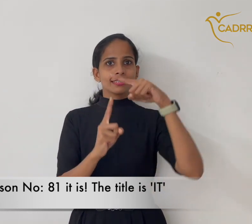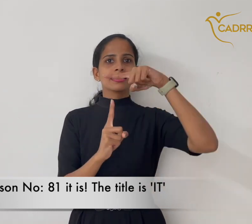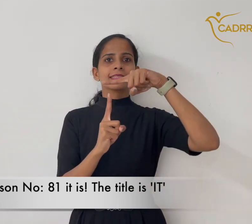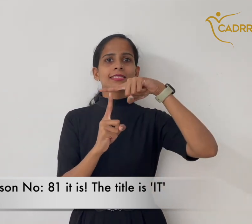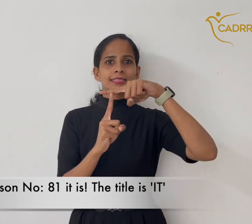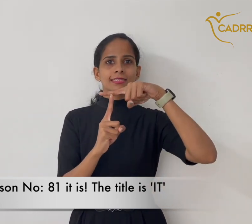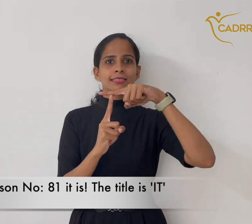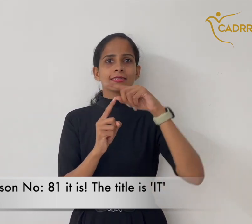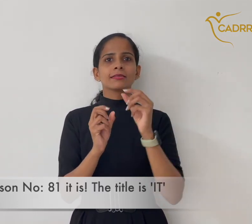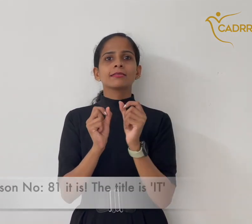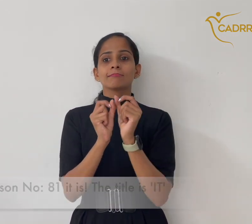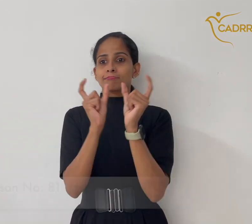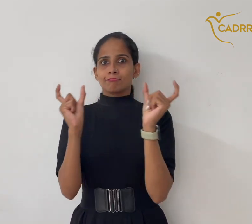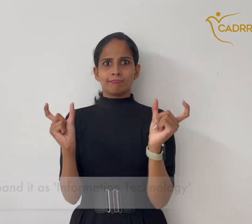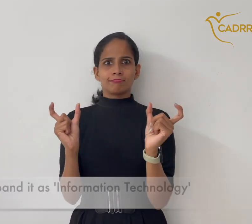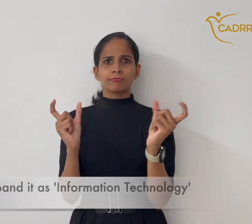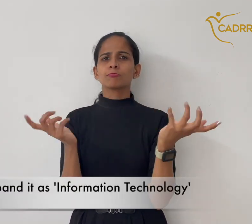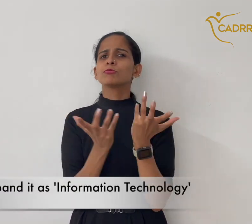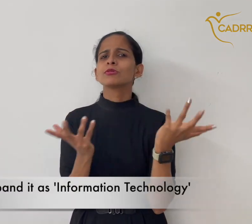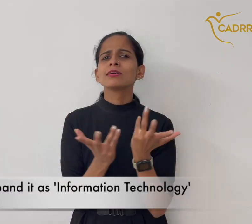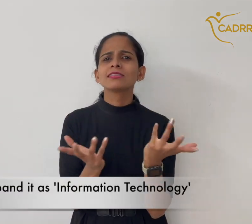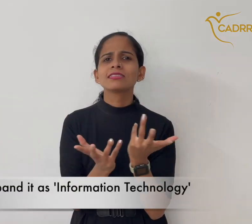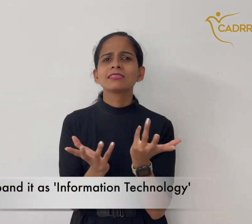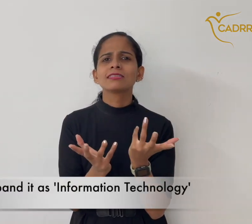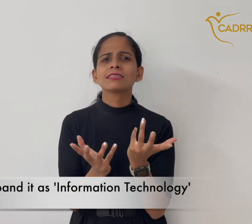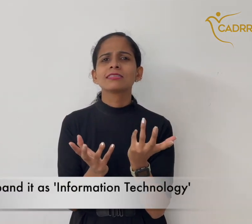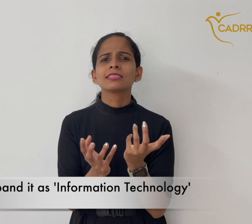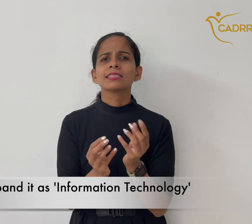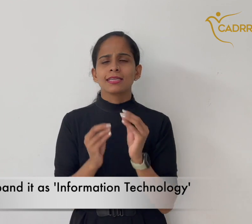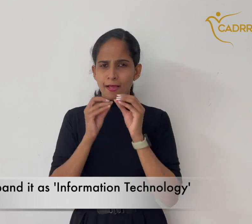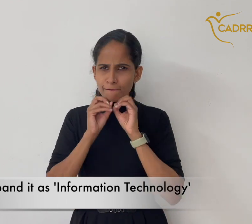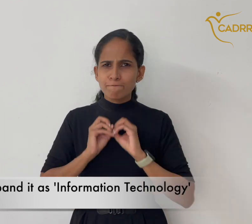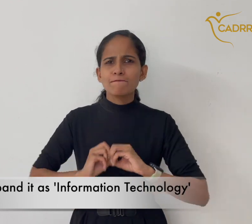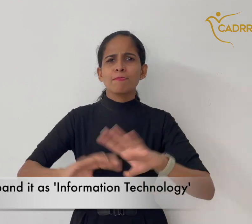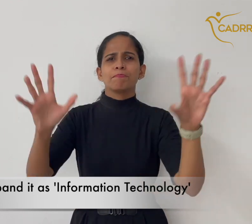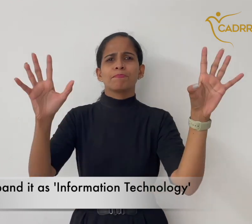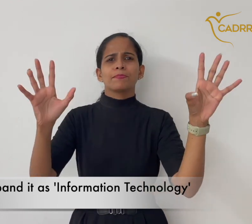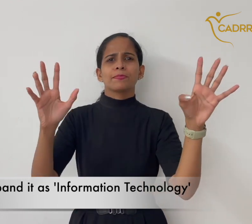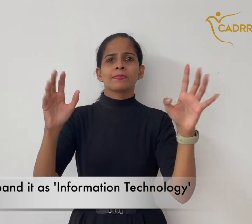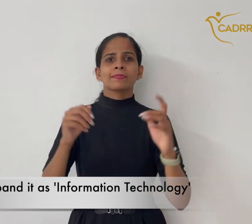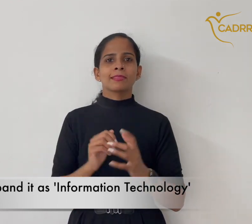IT. You expand it as information technology.